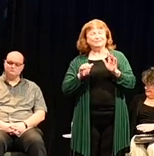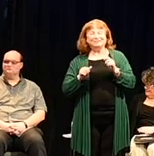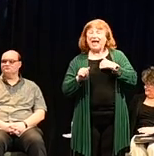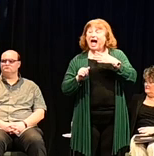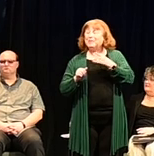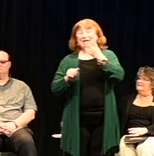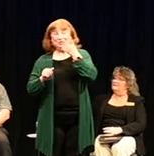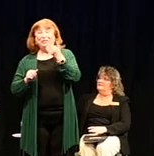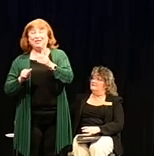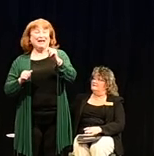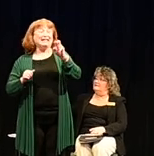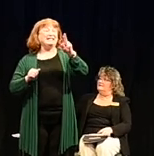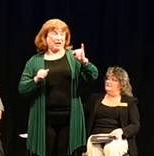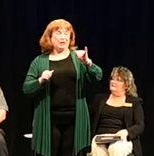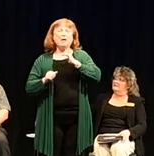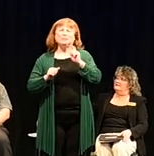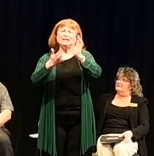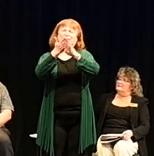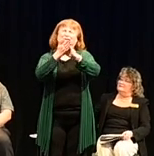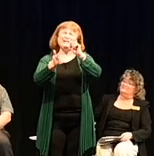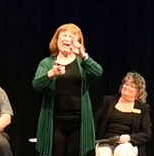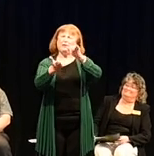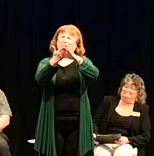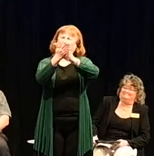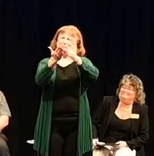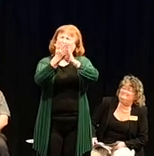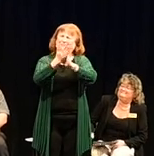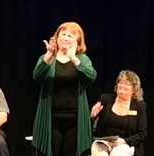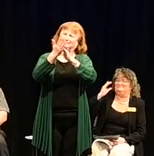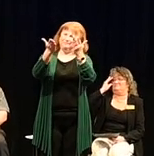I'd like to thank Terry. Please give Terry a big round of applause.